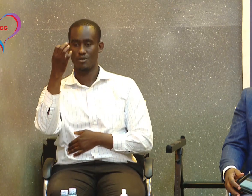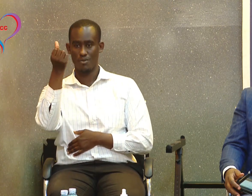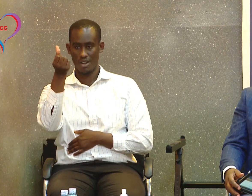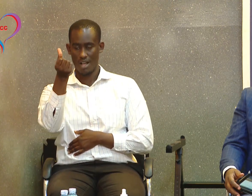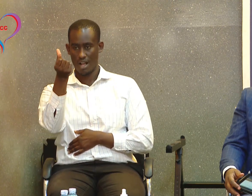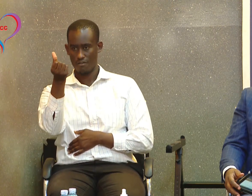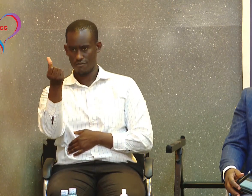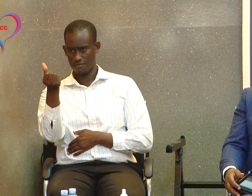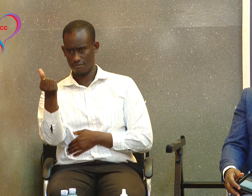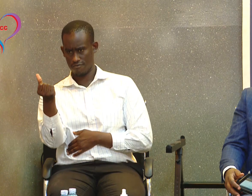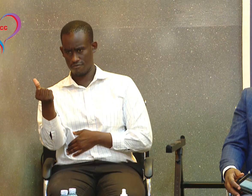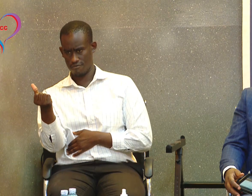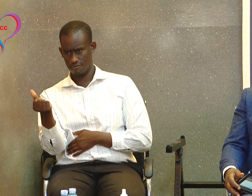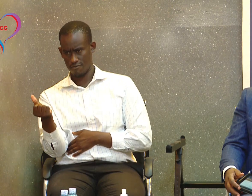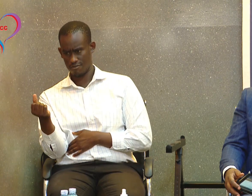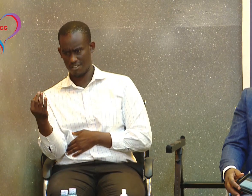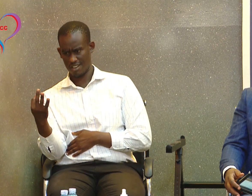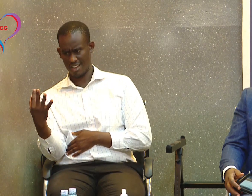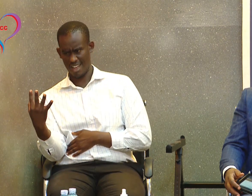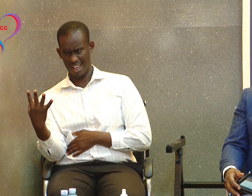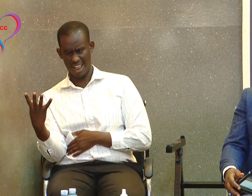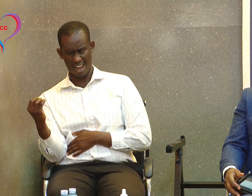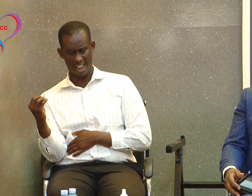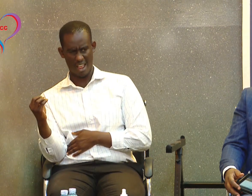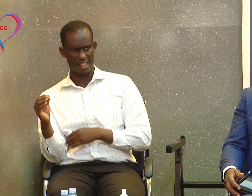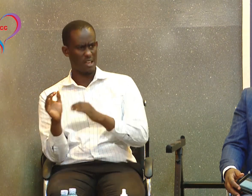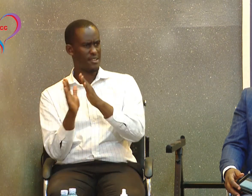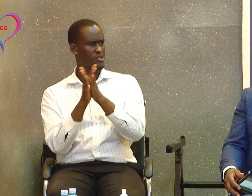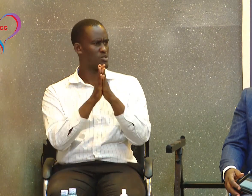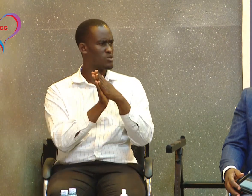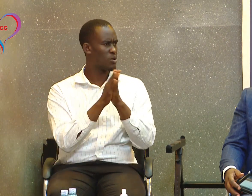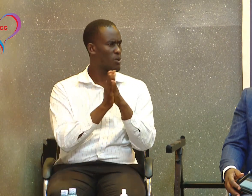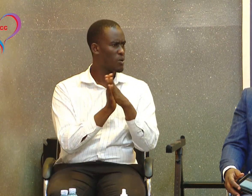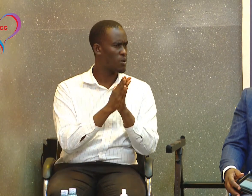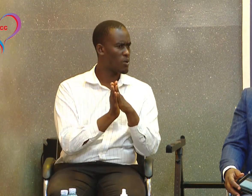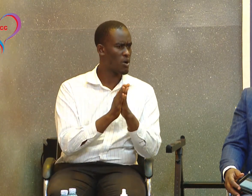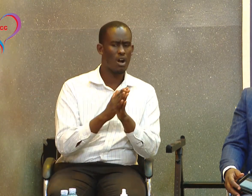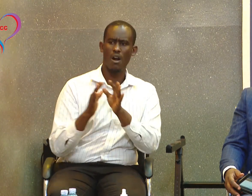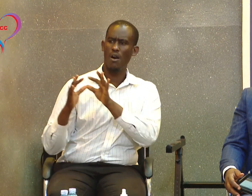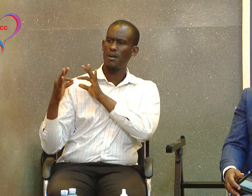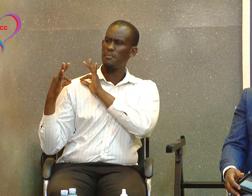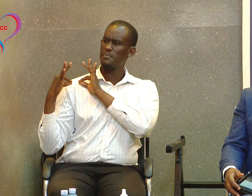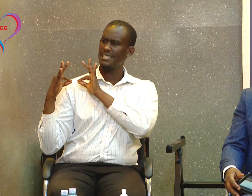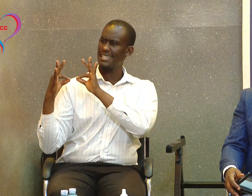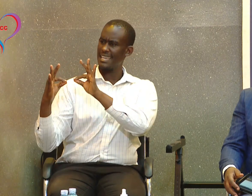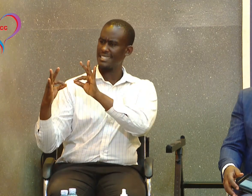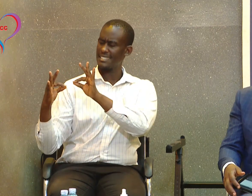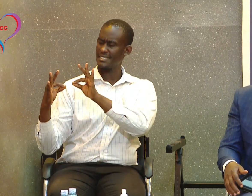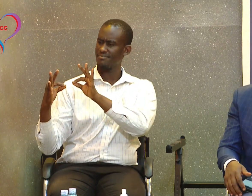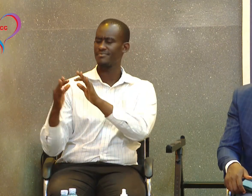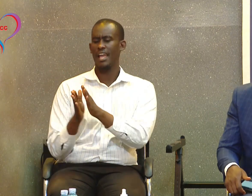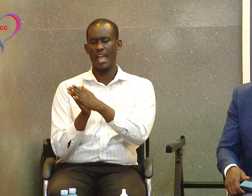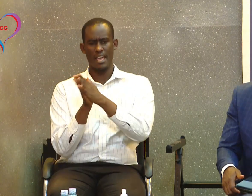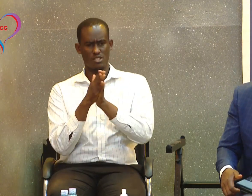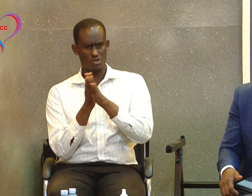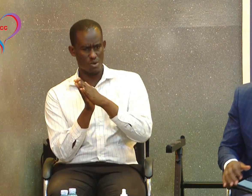kukawansi paka kulunyiriri olwana tuina wo story ya Pontius Pilato ne mukama wafe Yesu. When